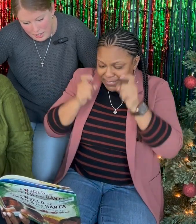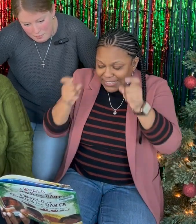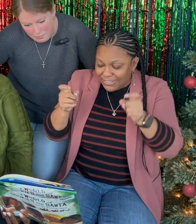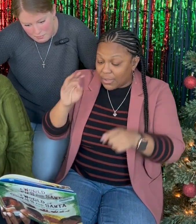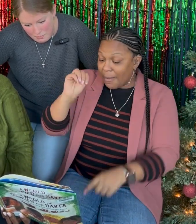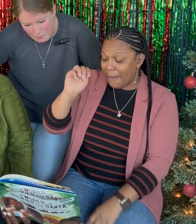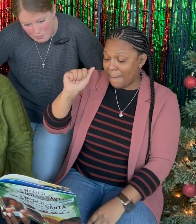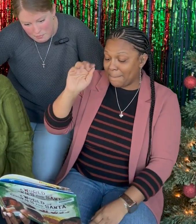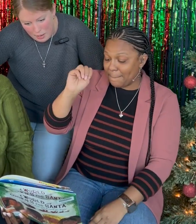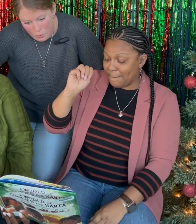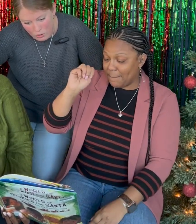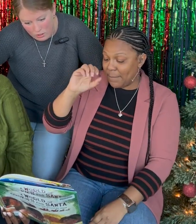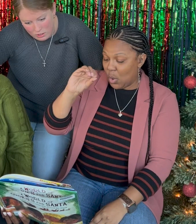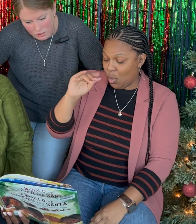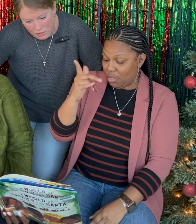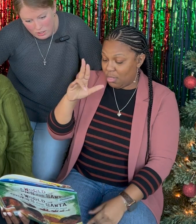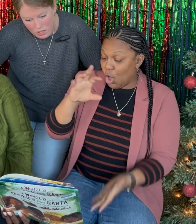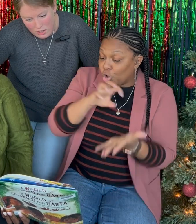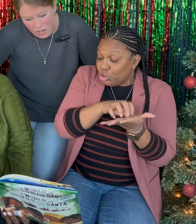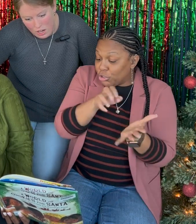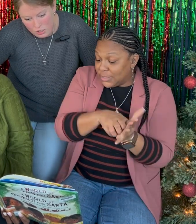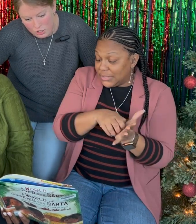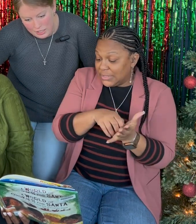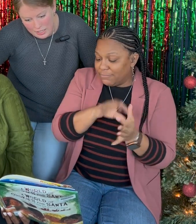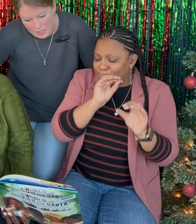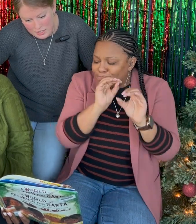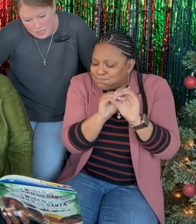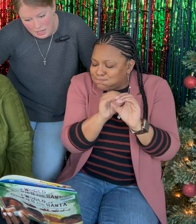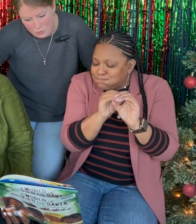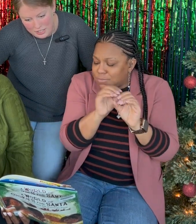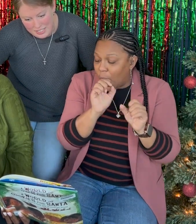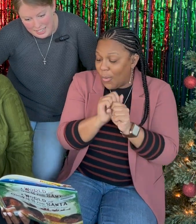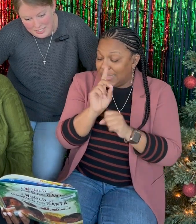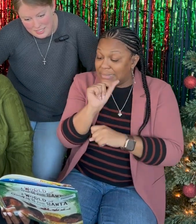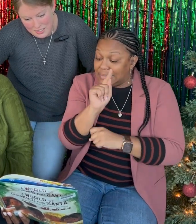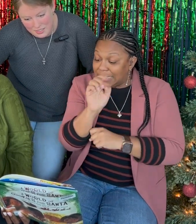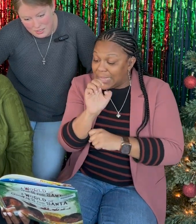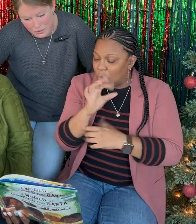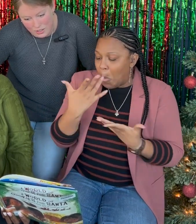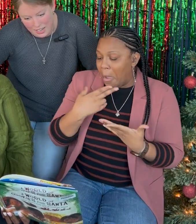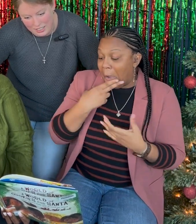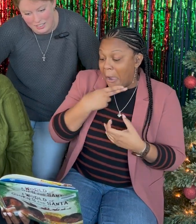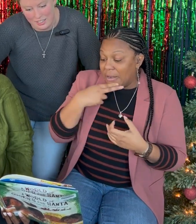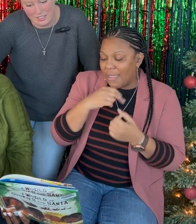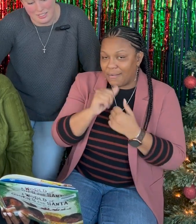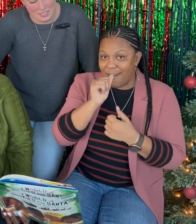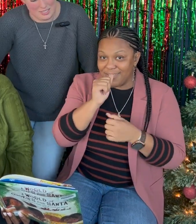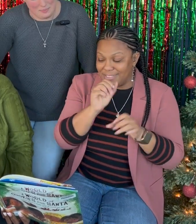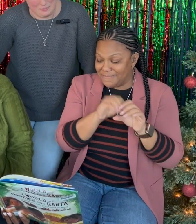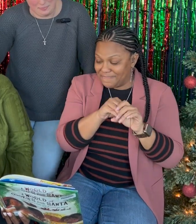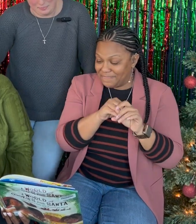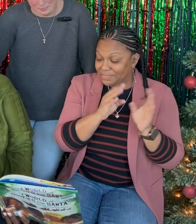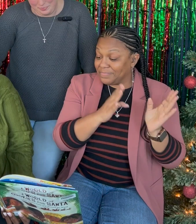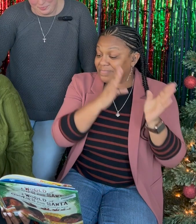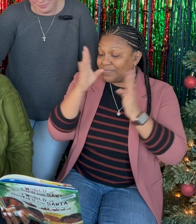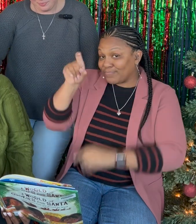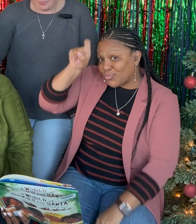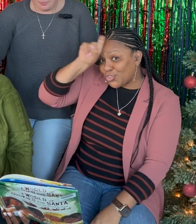Children give him mamoul, a cookie stuffed with dates or honey and nuts.